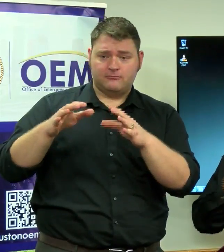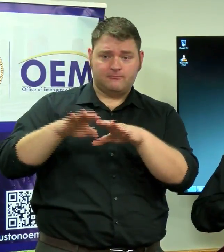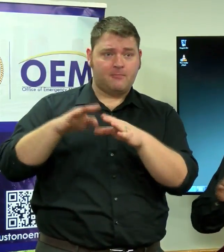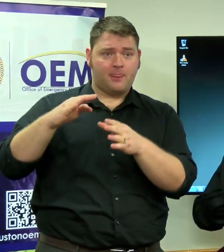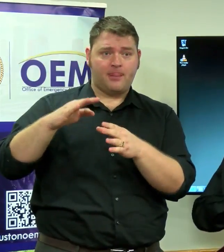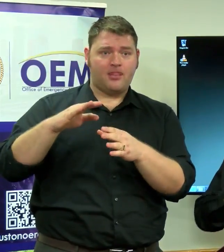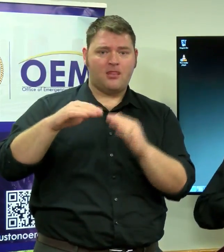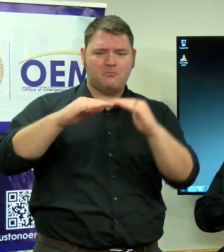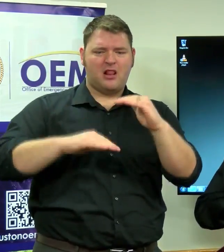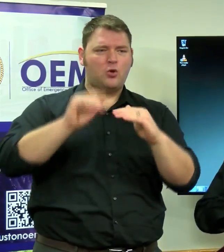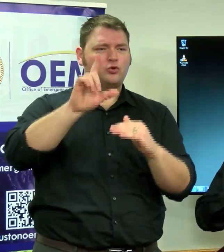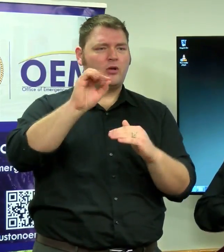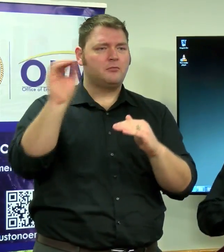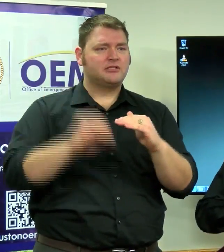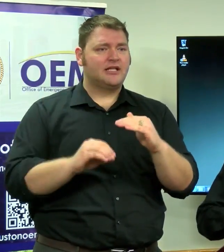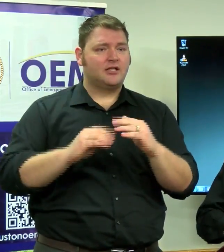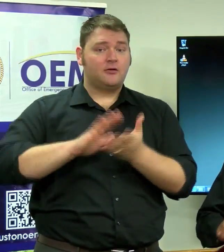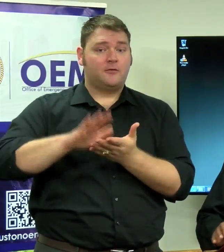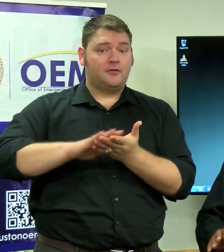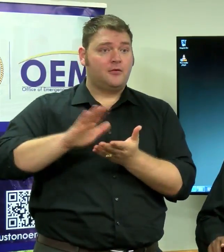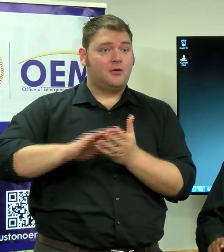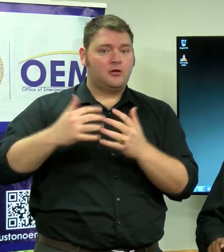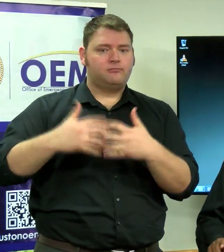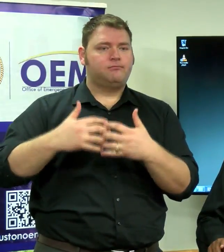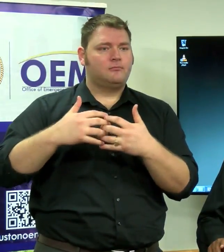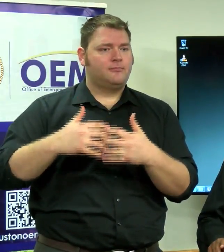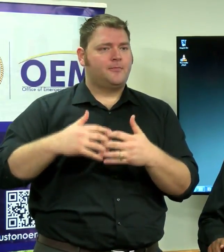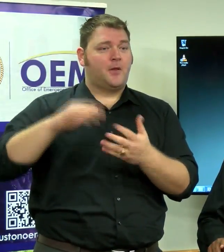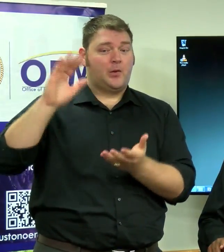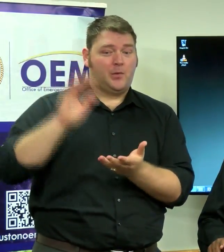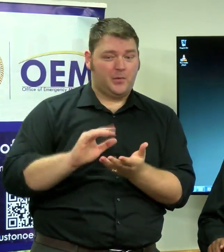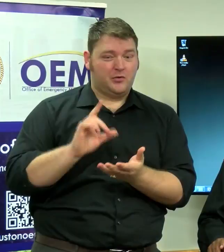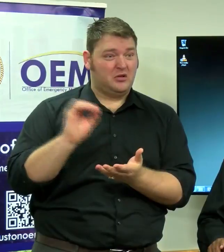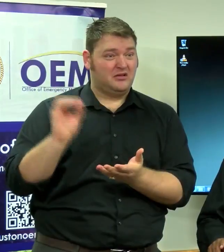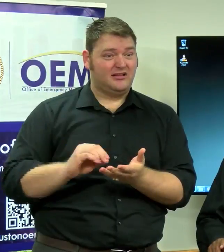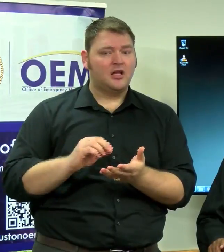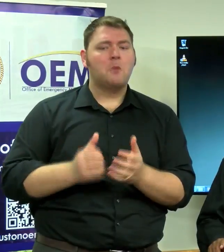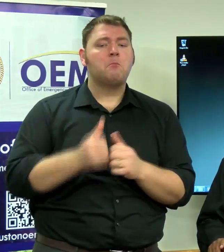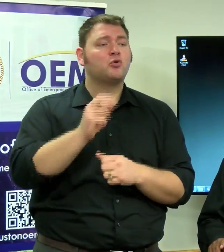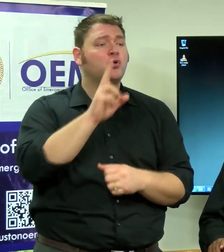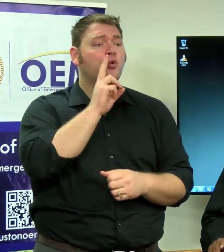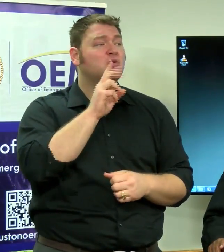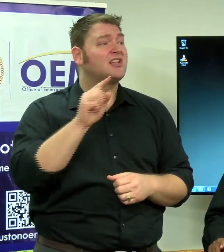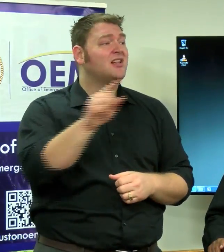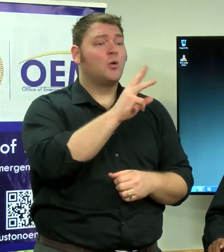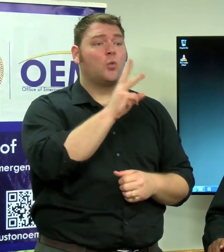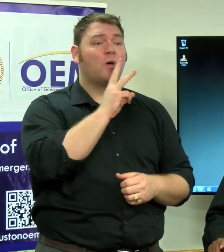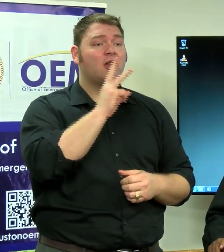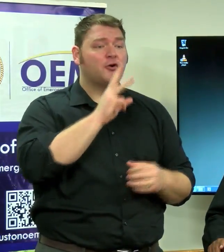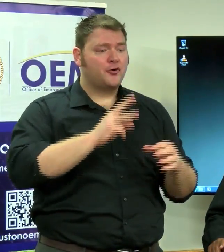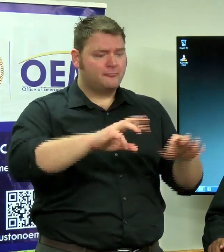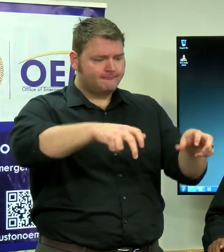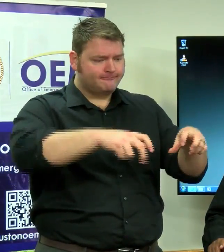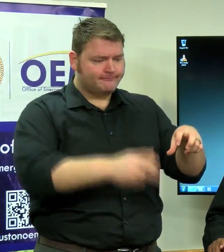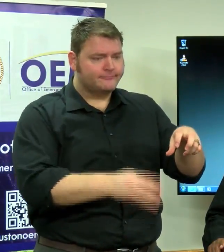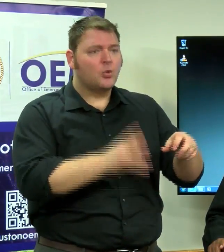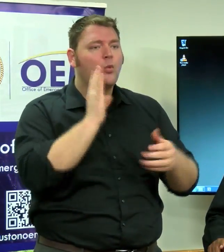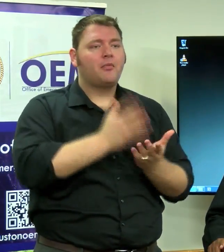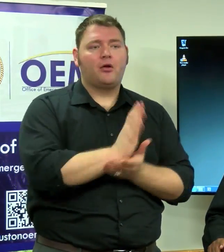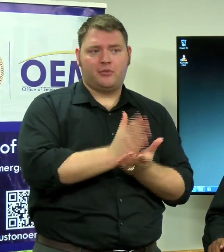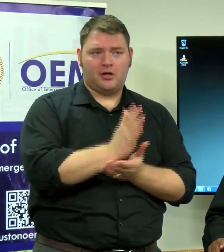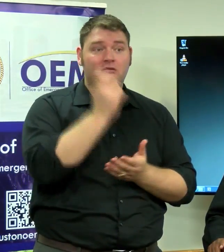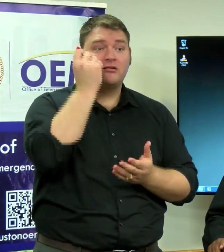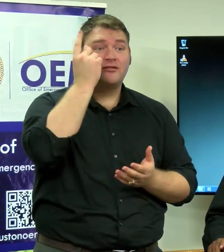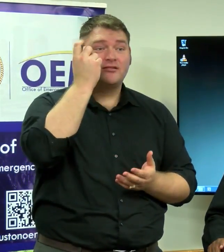think most of the Houston water supply would be okay, but it may impact the additional servicing